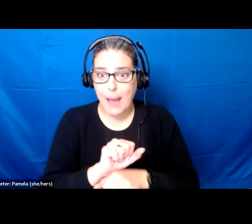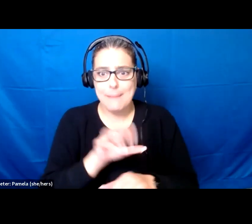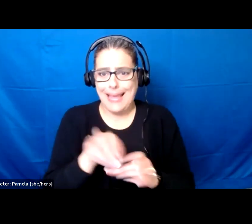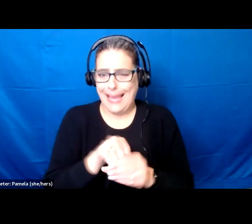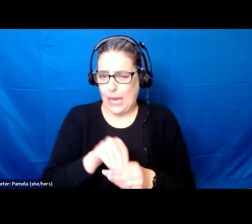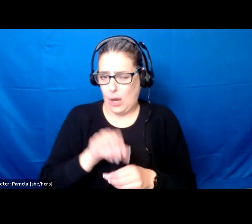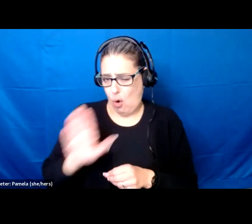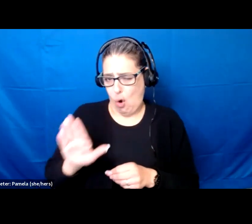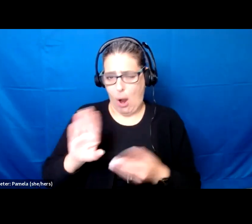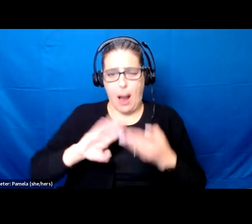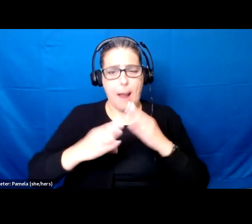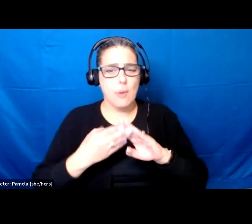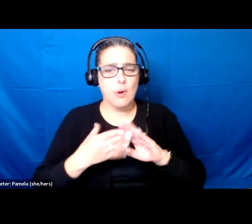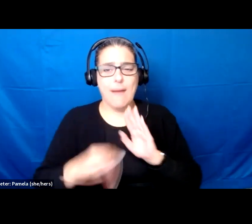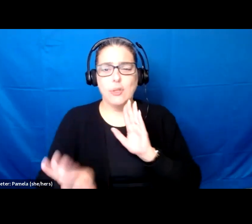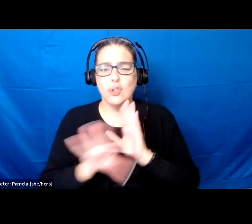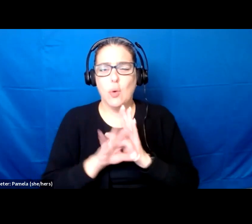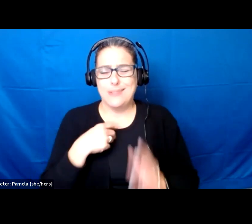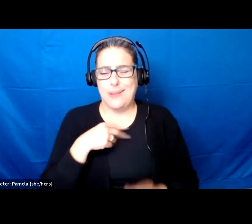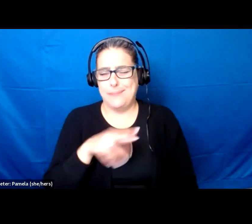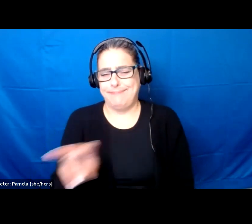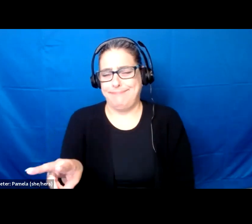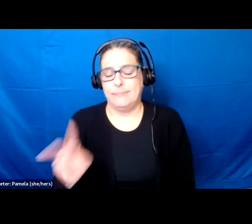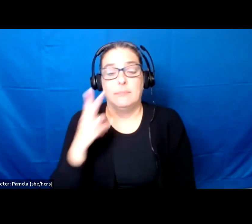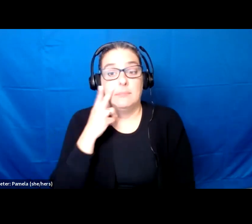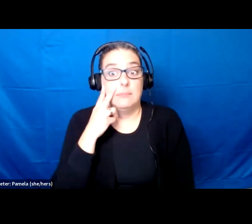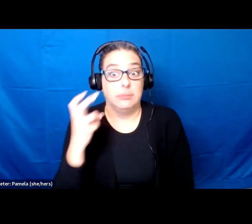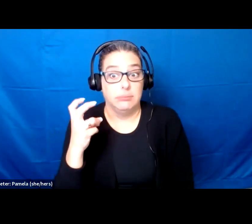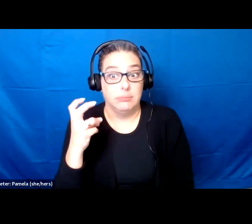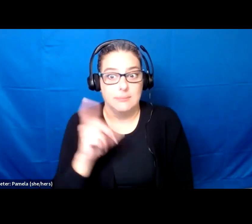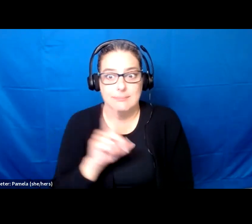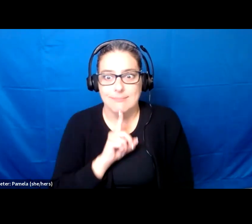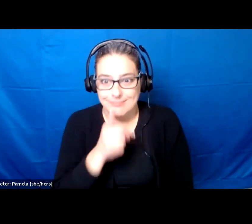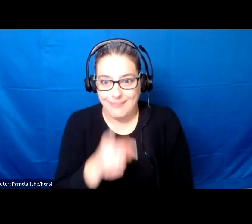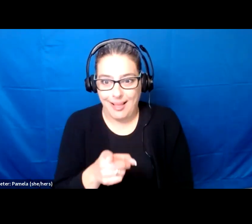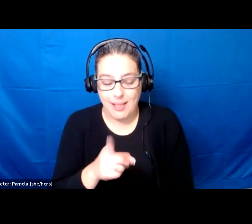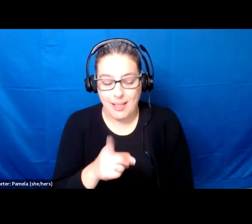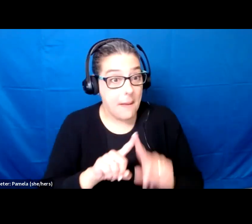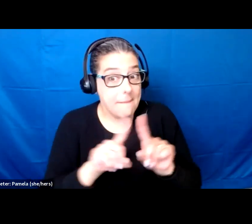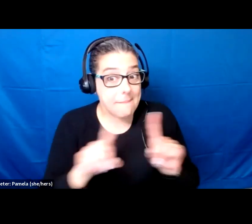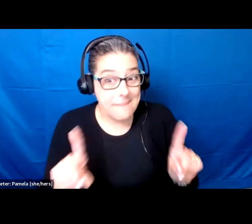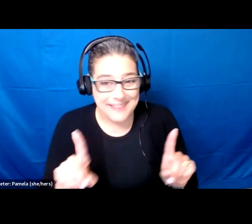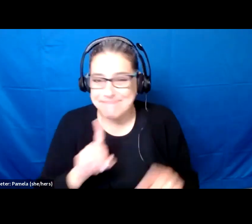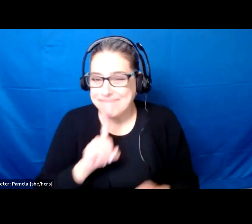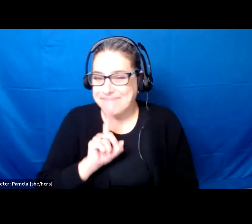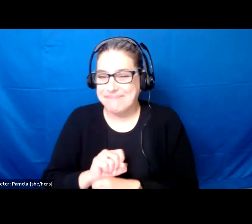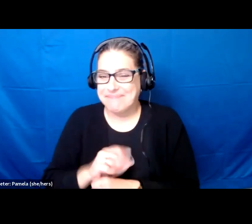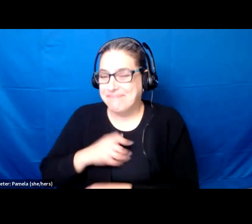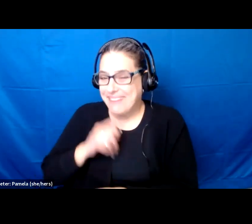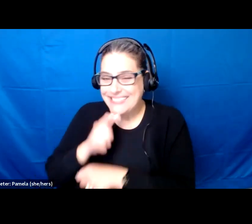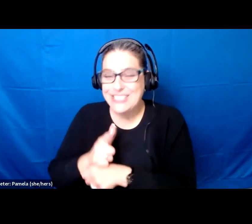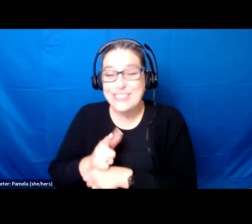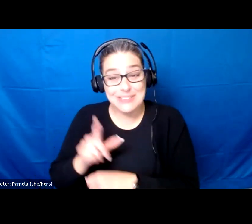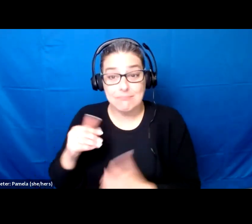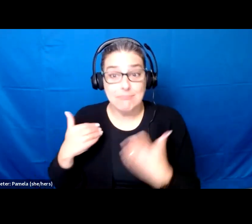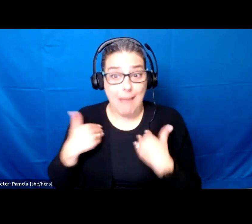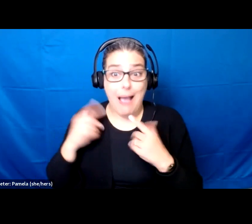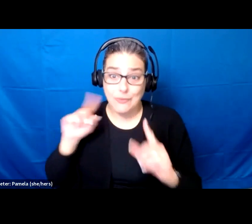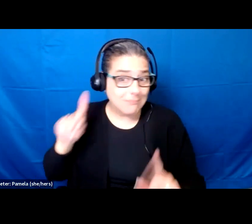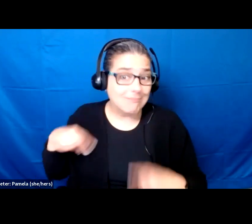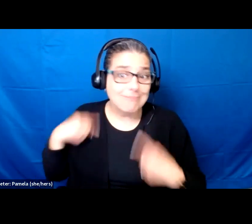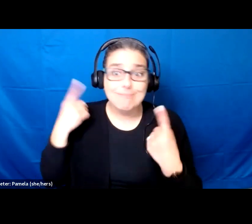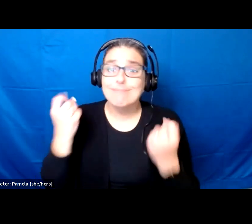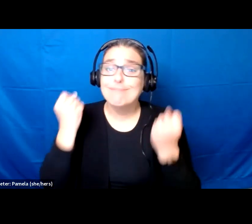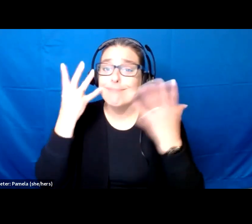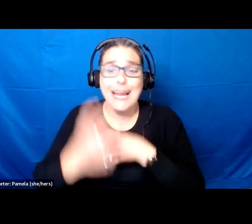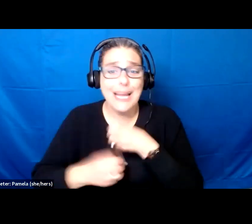choice, I don't know if I would have believed you, but she does, and she has been for a number of years. She was able to